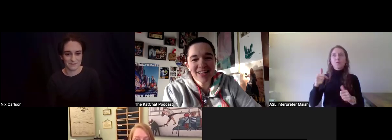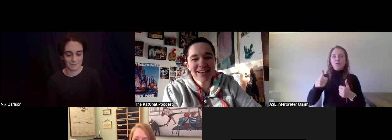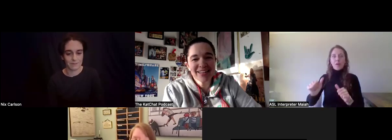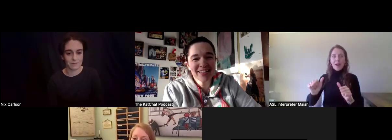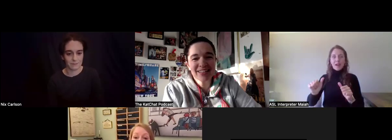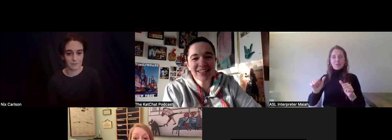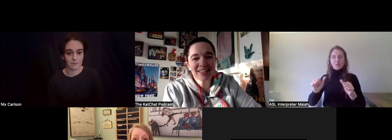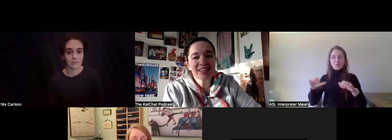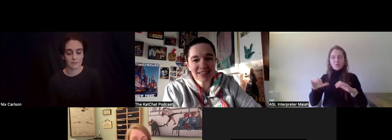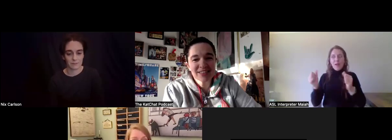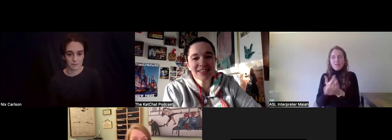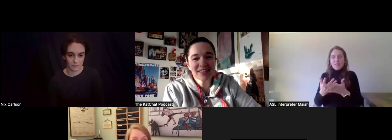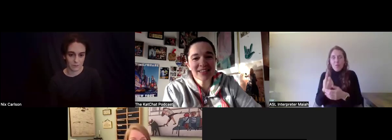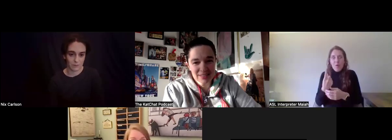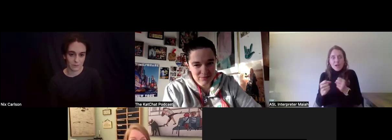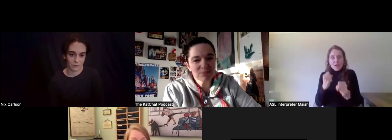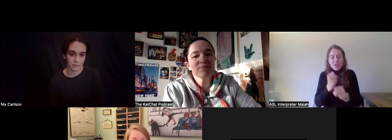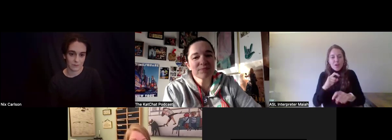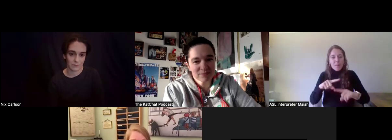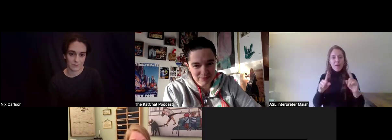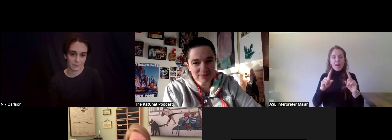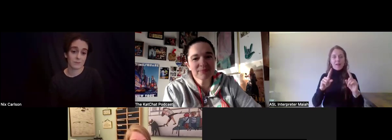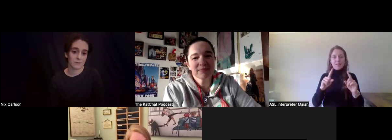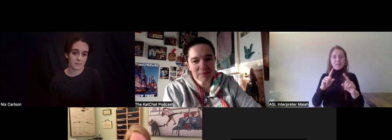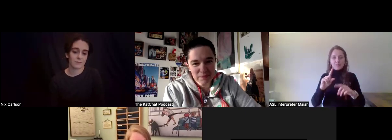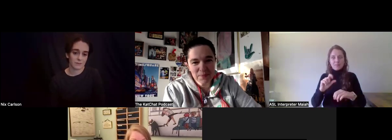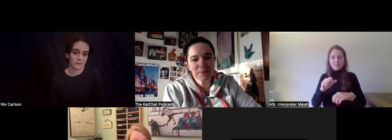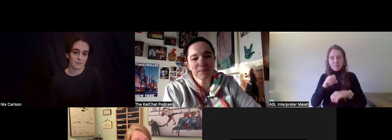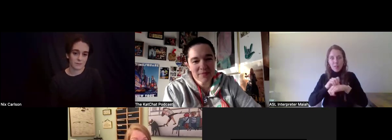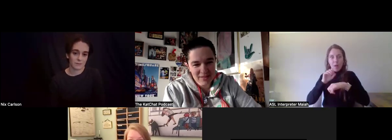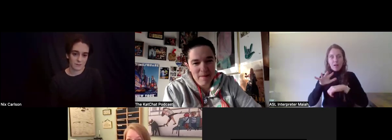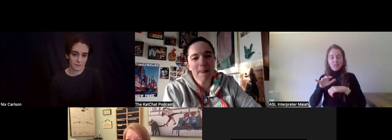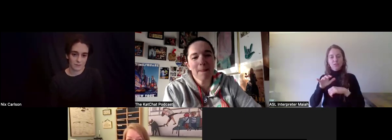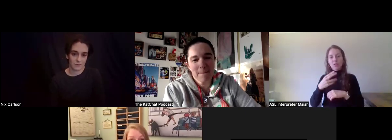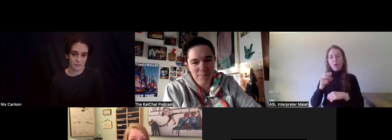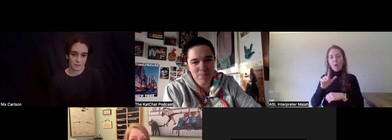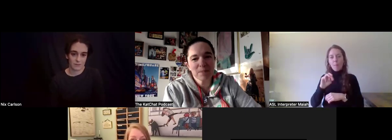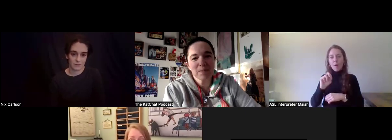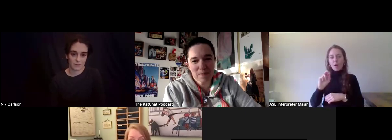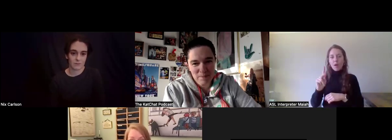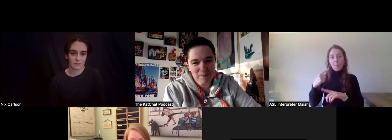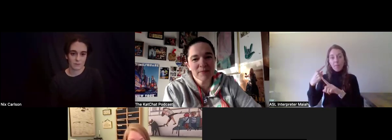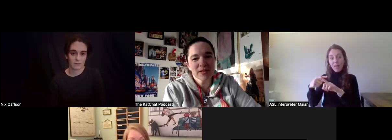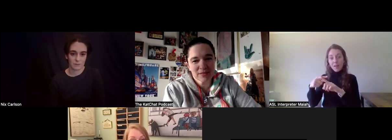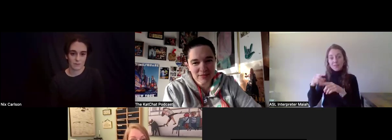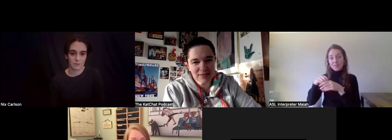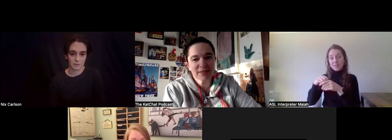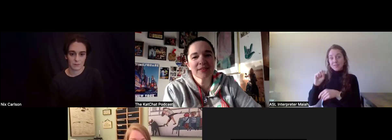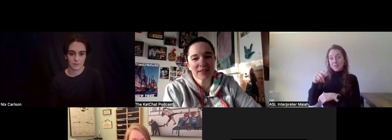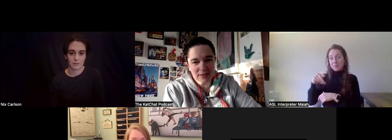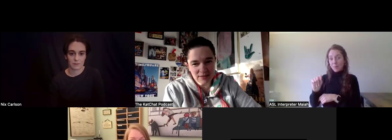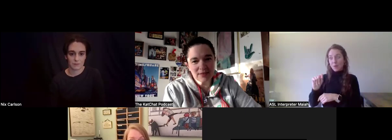the same year, but we launched Hallmark Plus in September. So we launched a brand new streaming service with